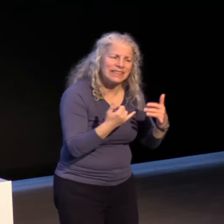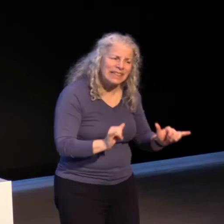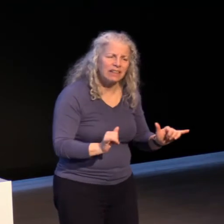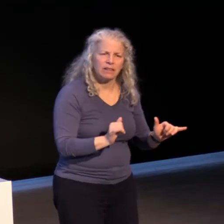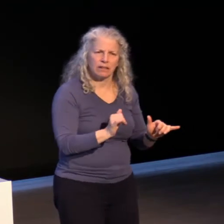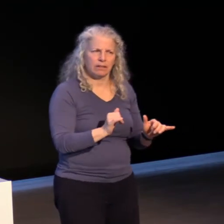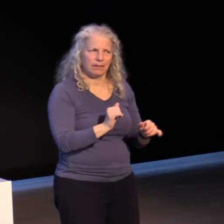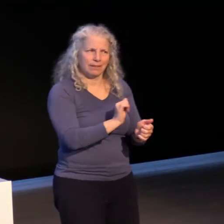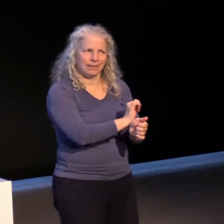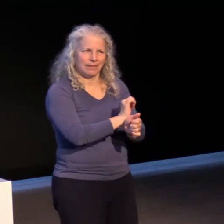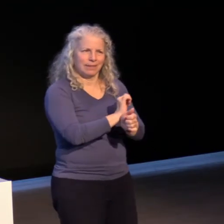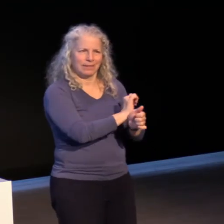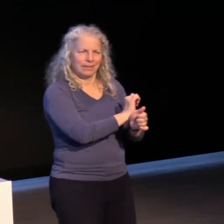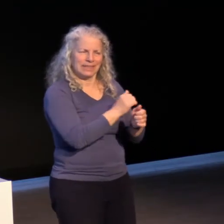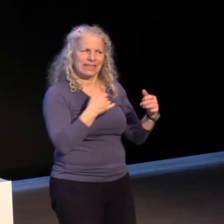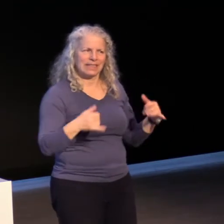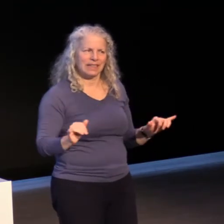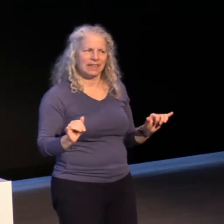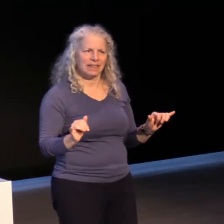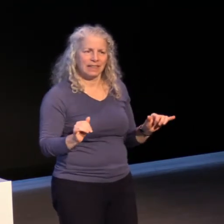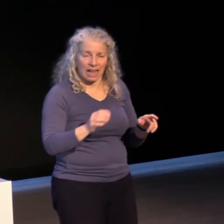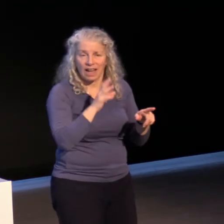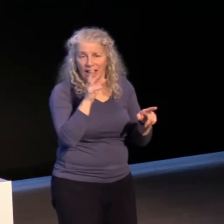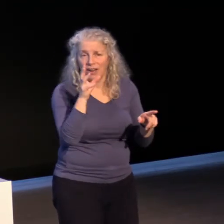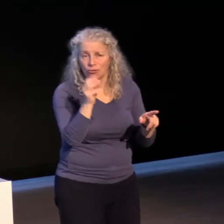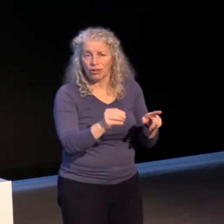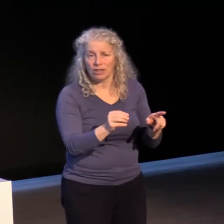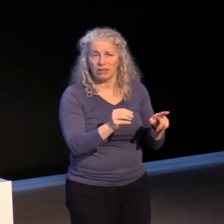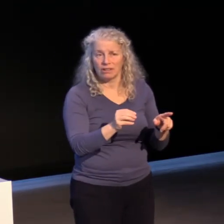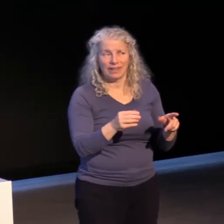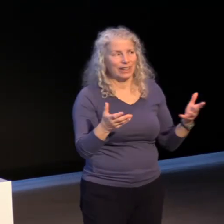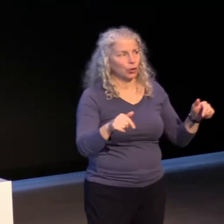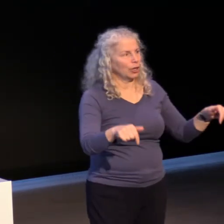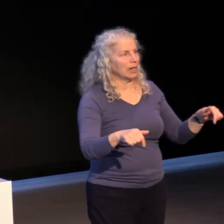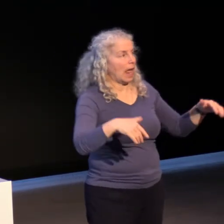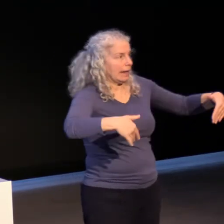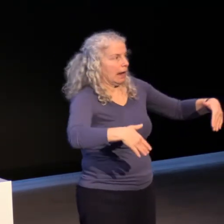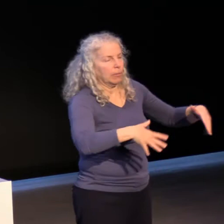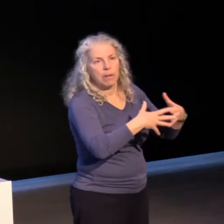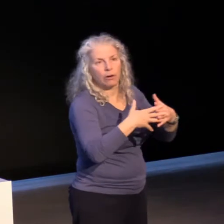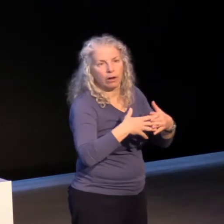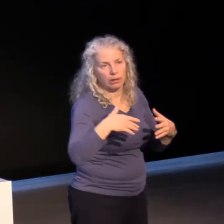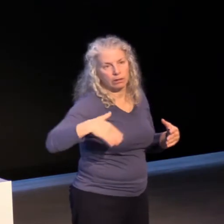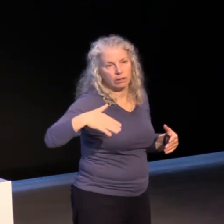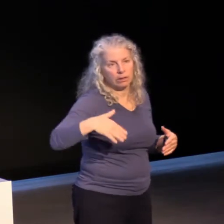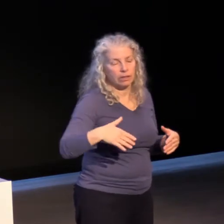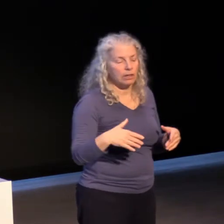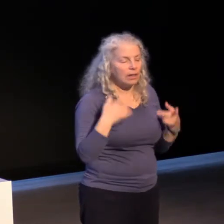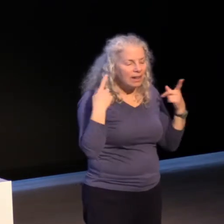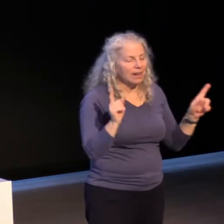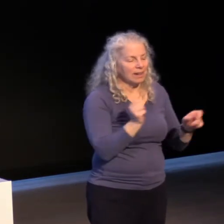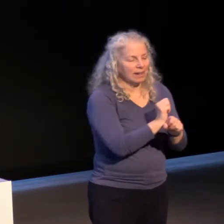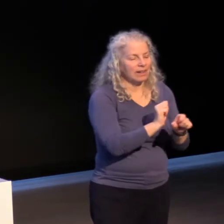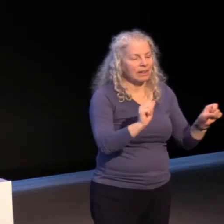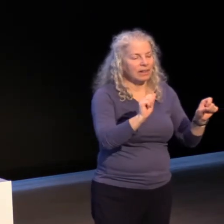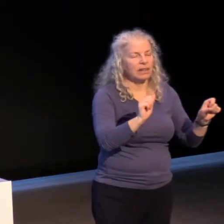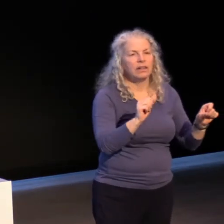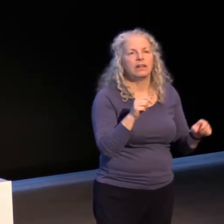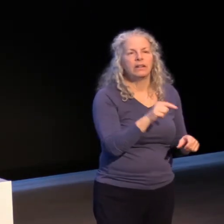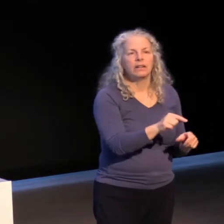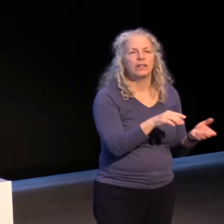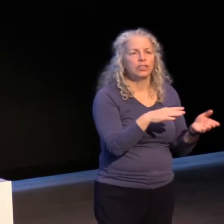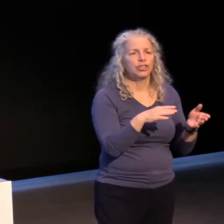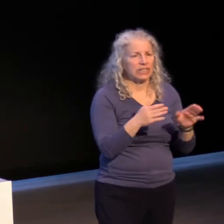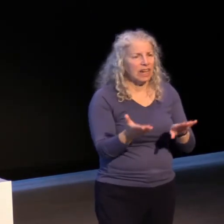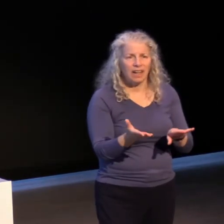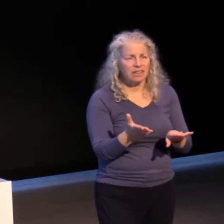bondage. An enslaved African in almost America. When she was finally freed, she died in